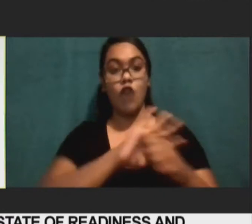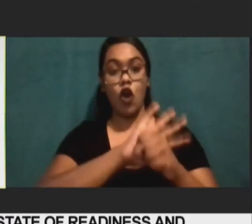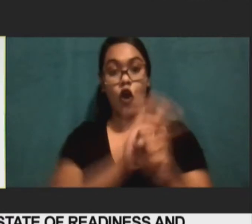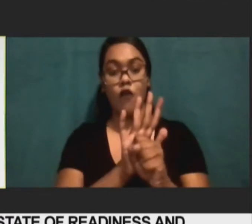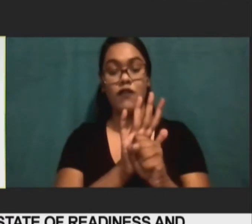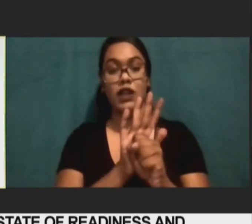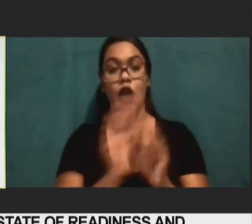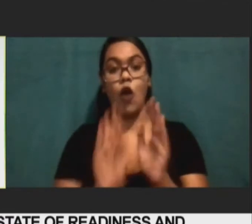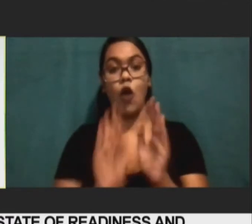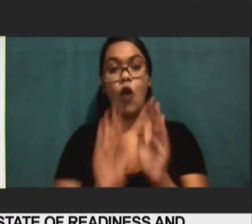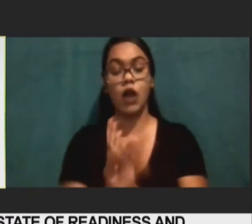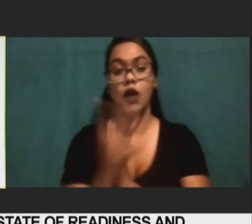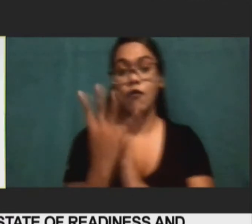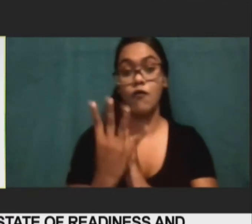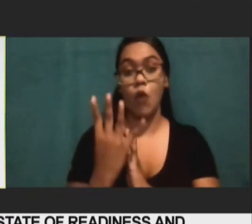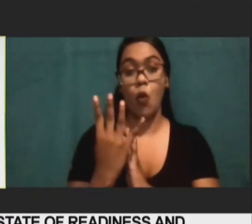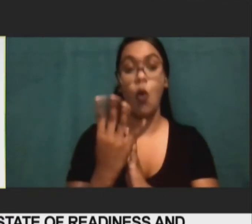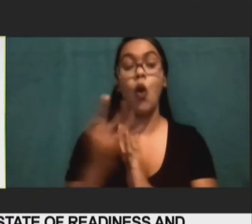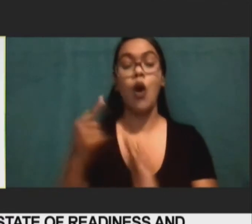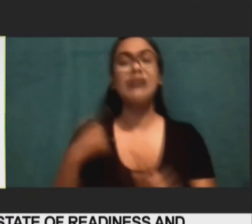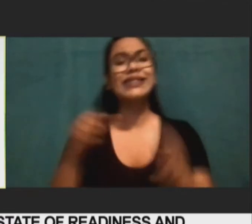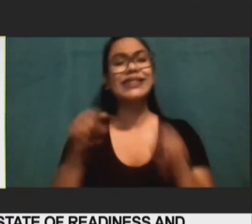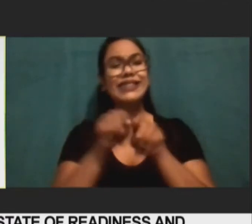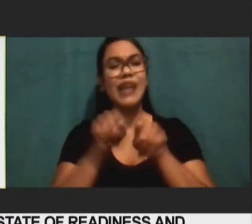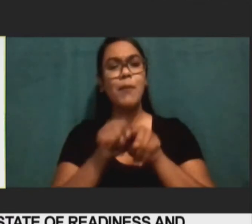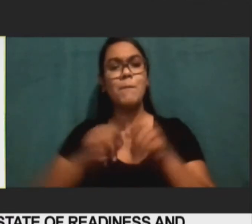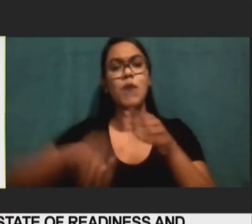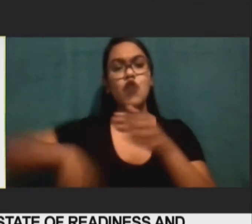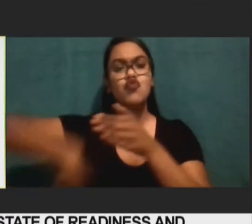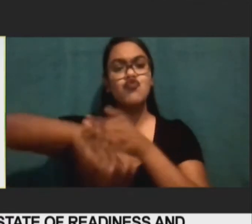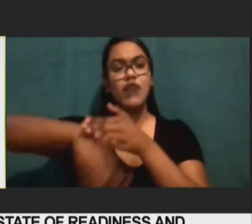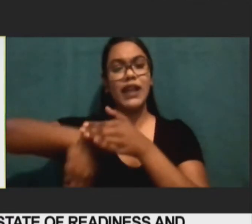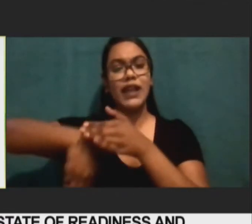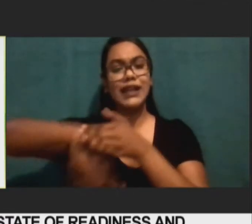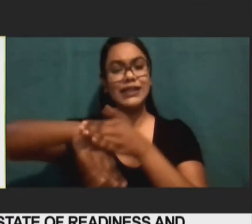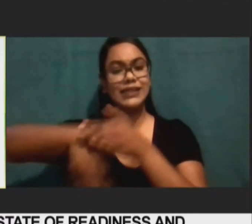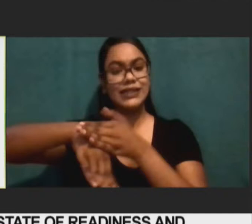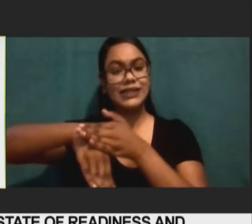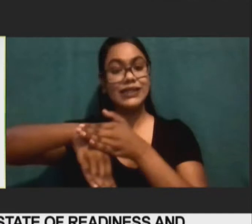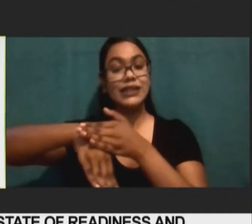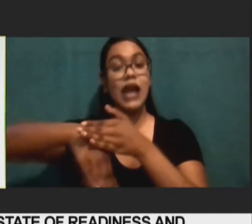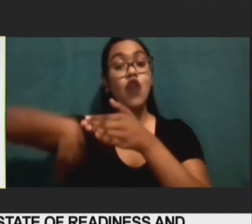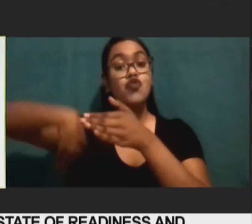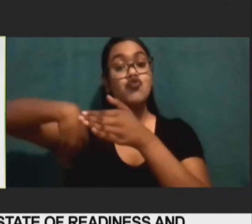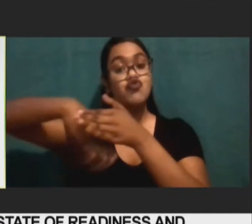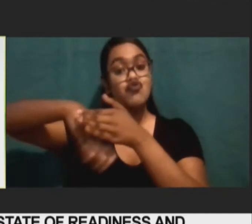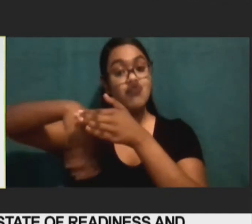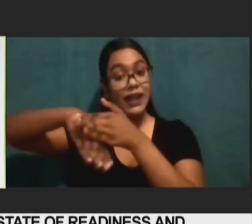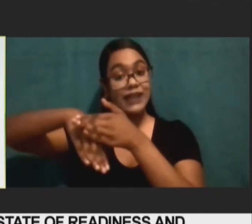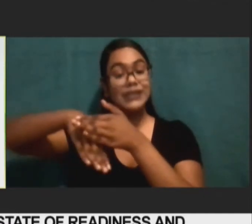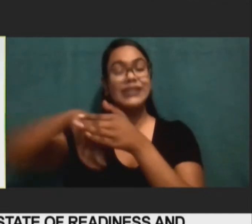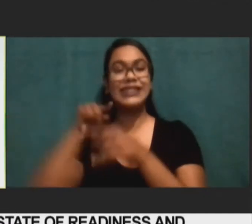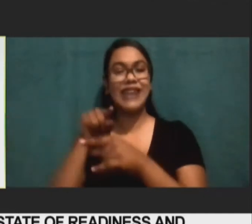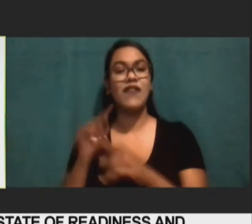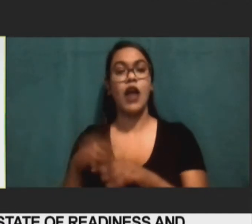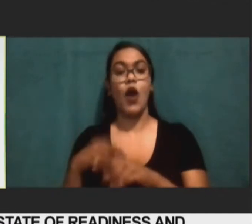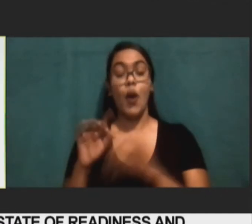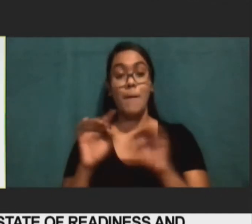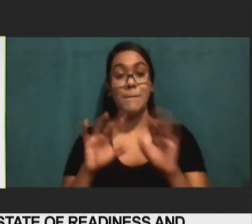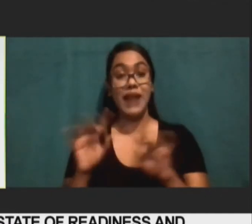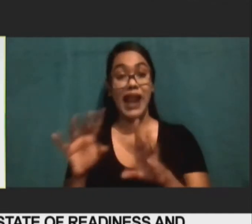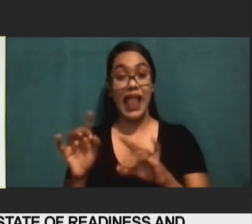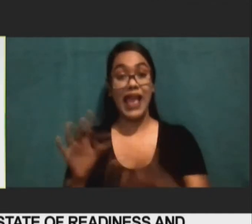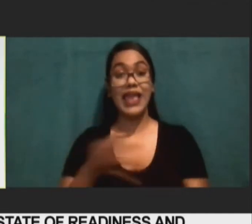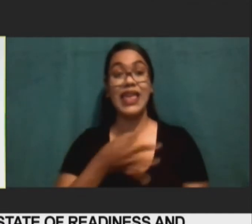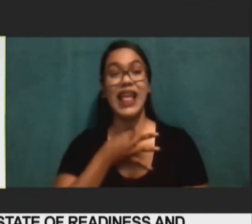the cricket staff, the cricket team of South Africa, the Proteas, if they're going to play England again, we